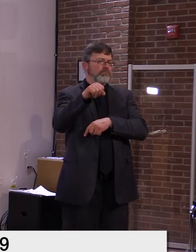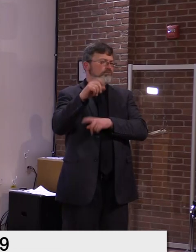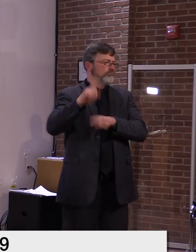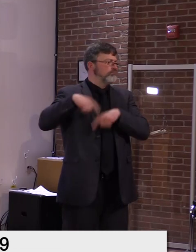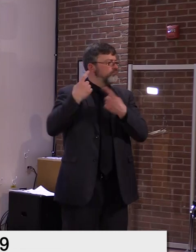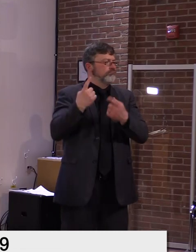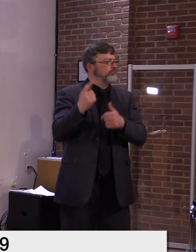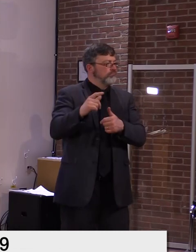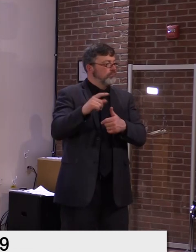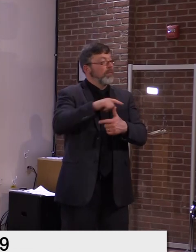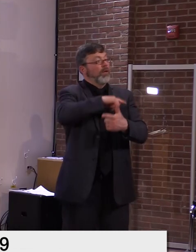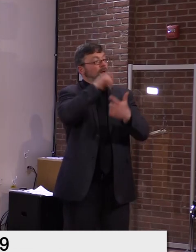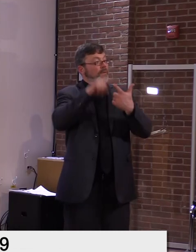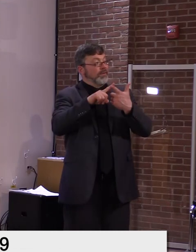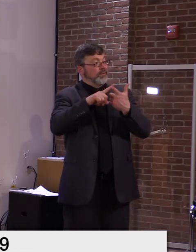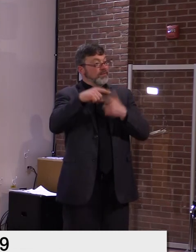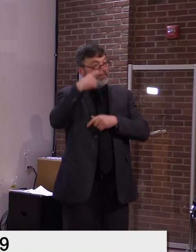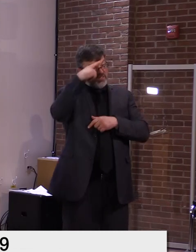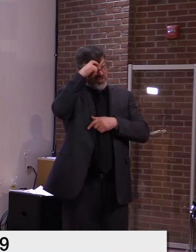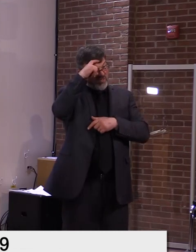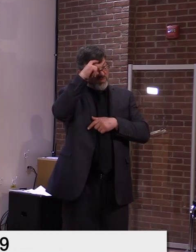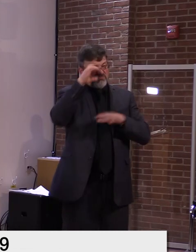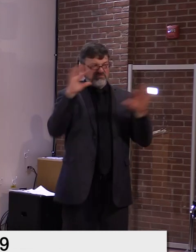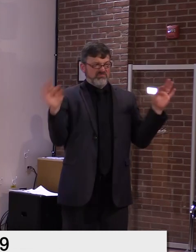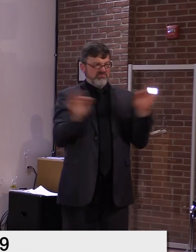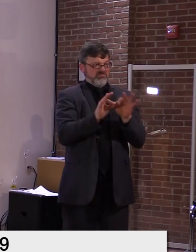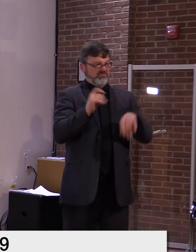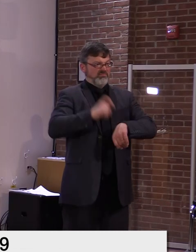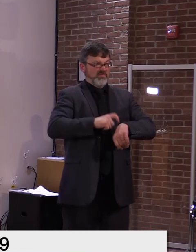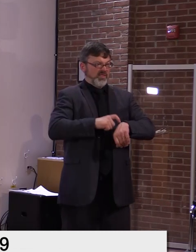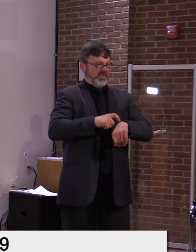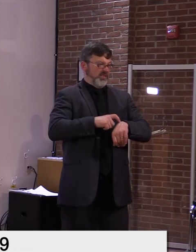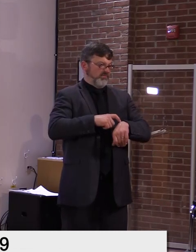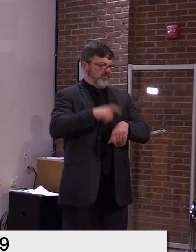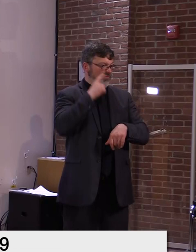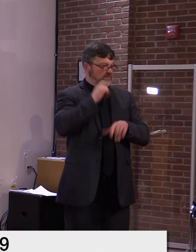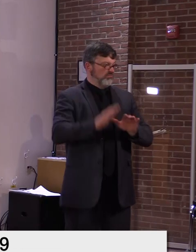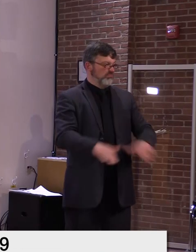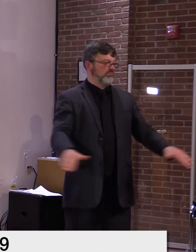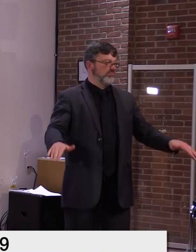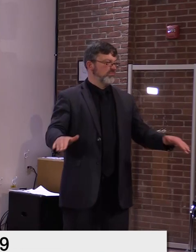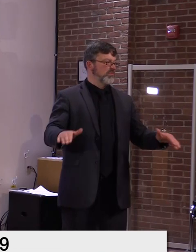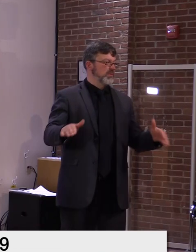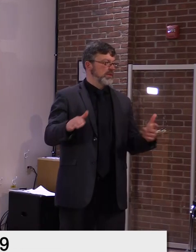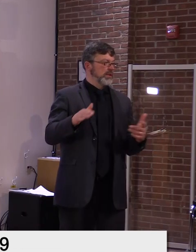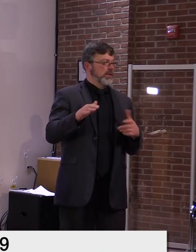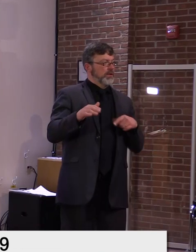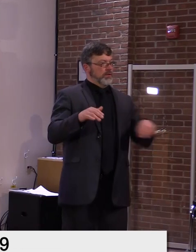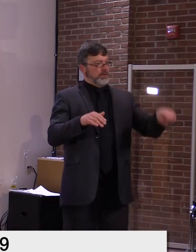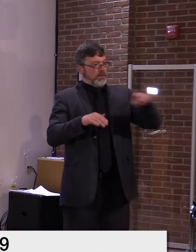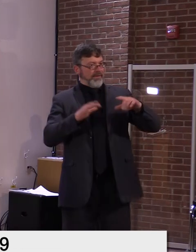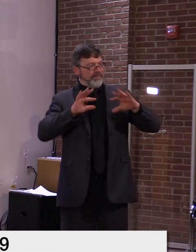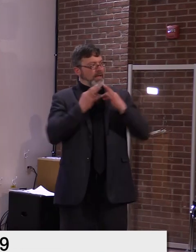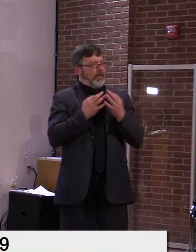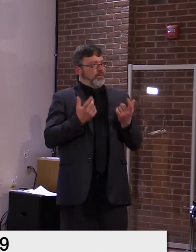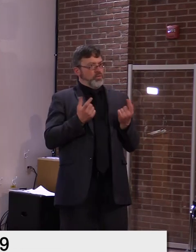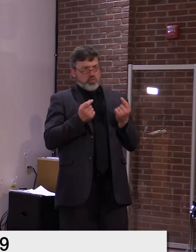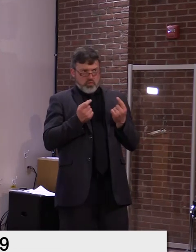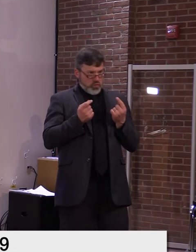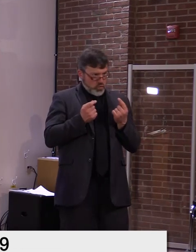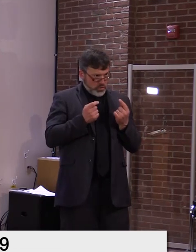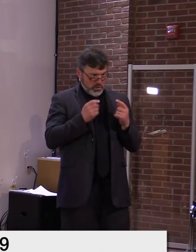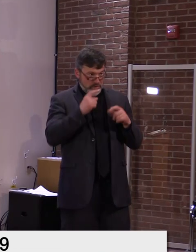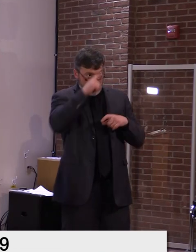really important time for families to really think about getting new opportunities, enrichment